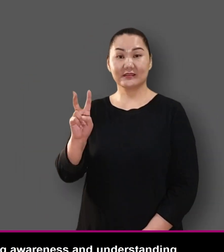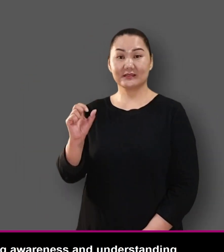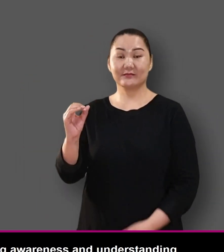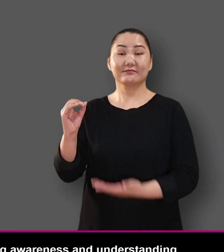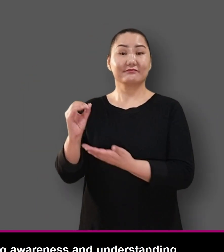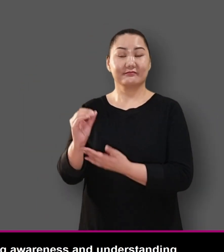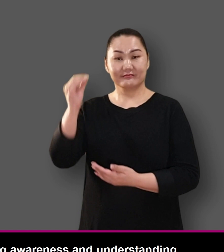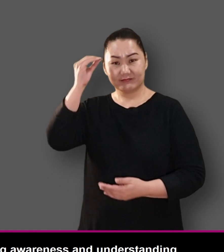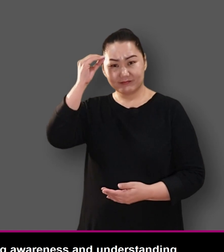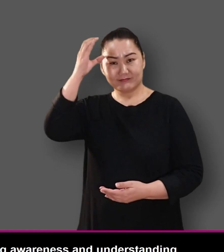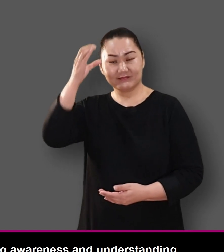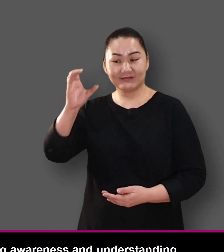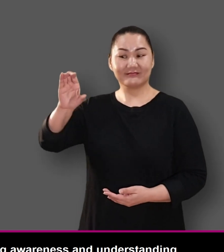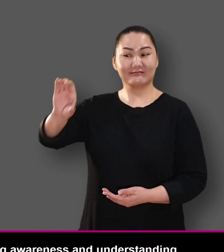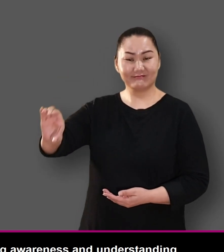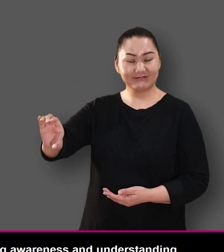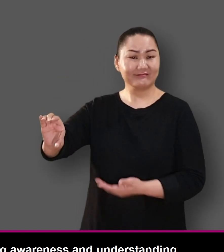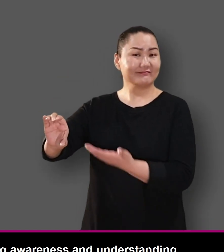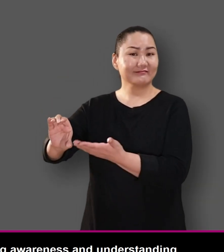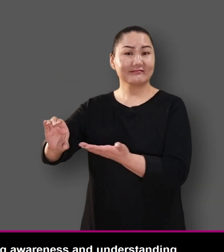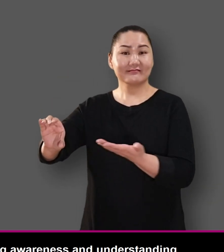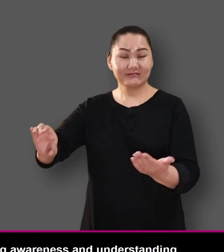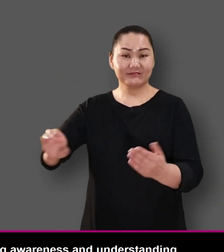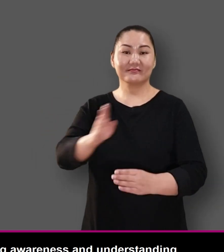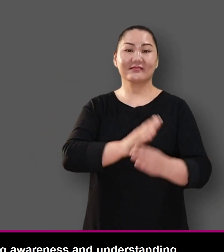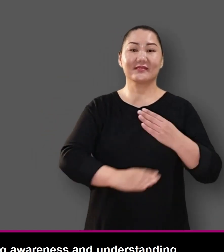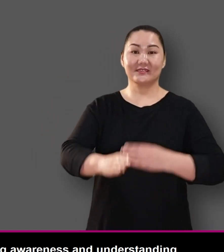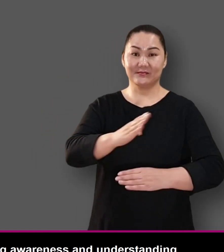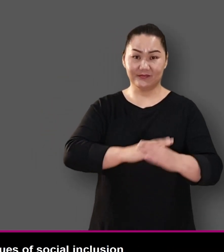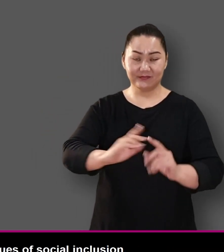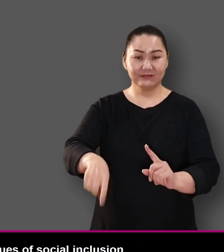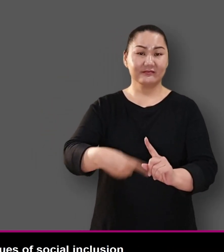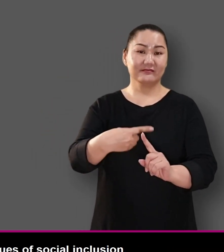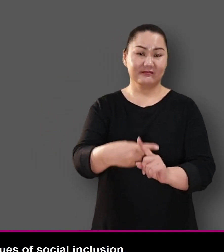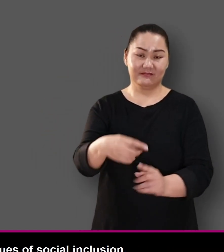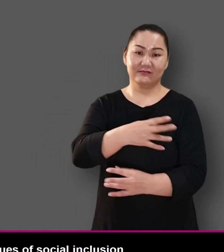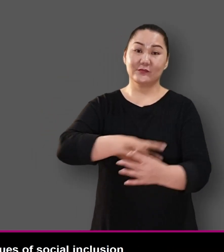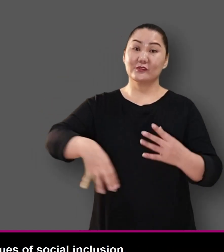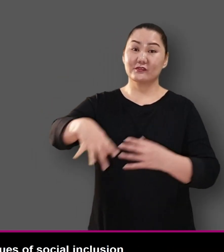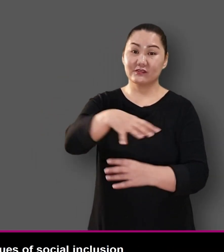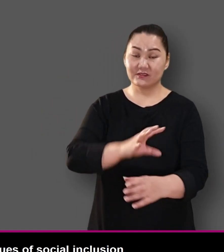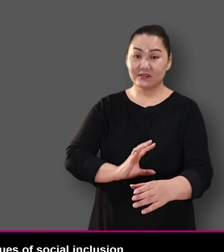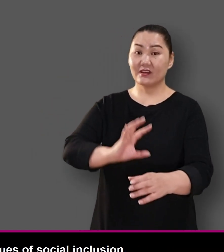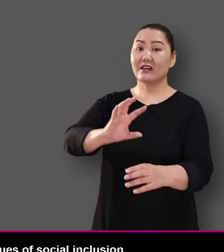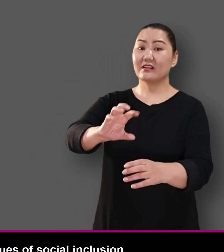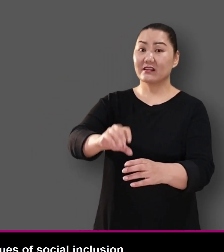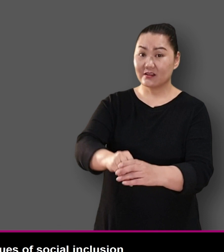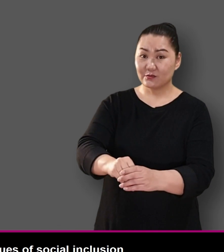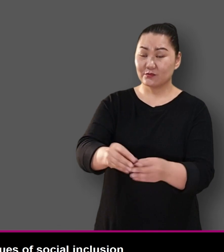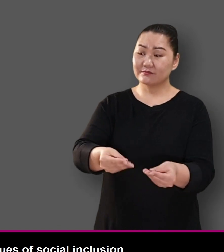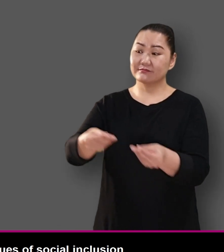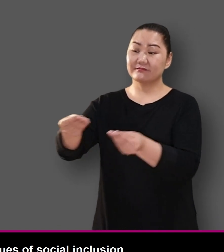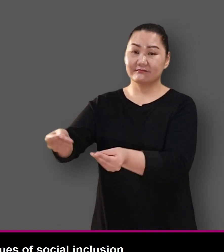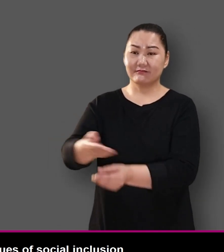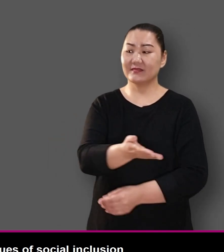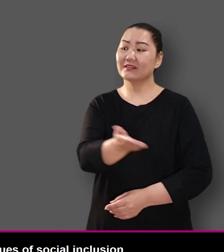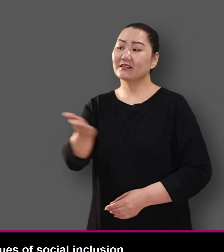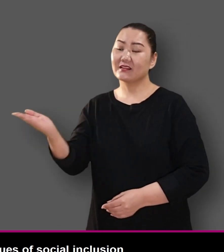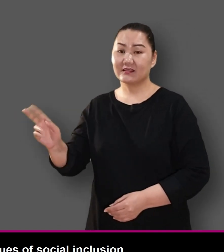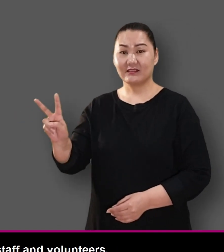We are committed to raising awareness and understanding disability and issues of social inclusion